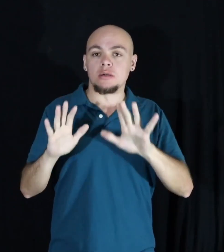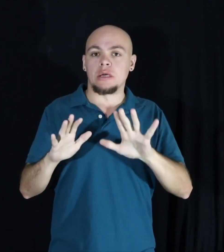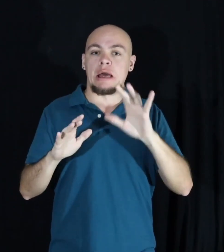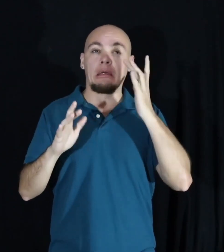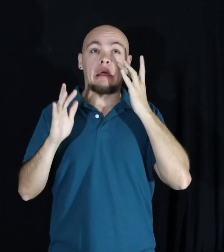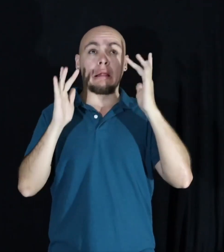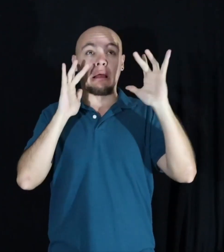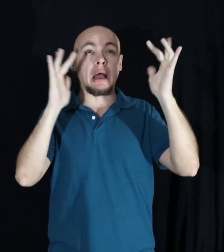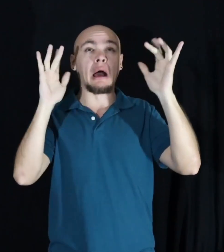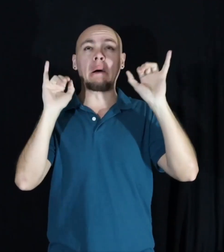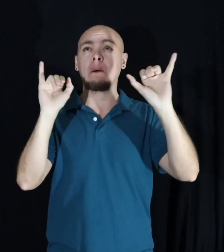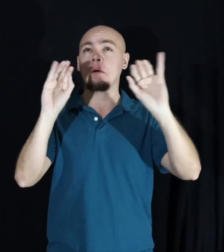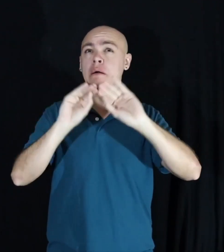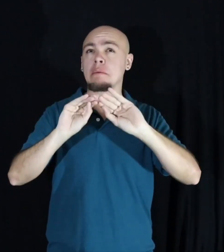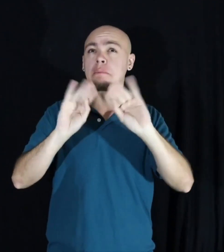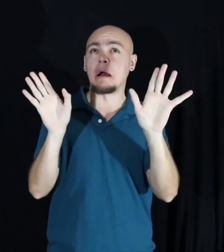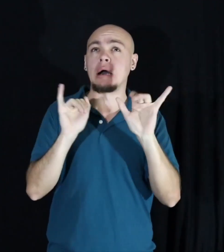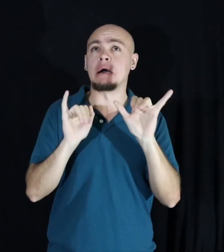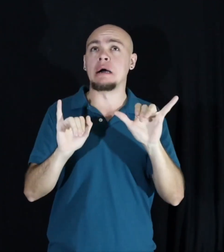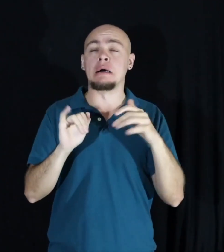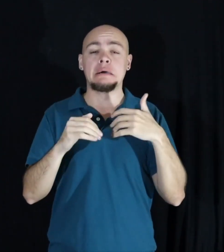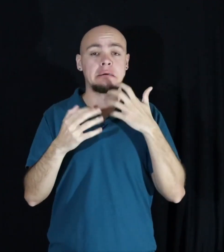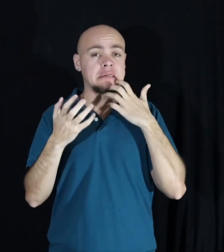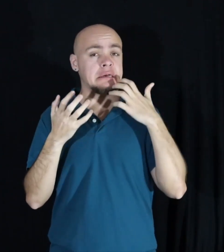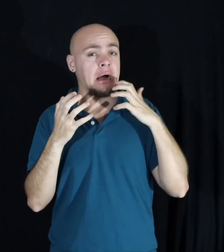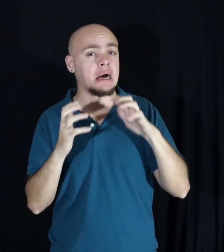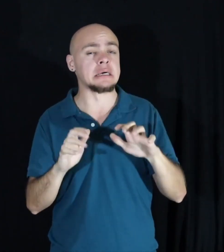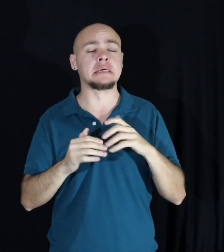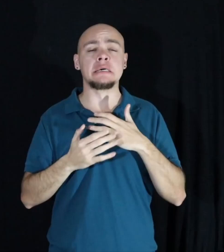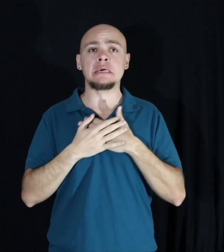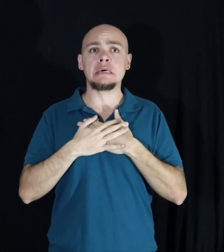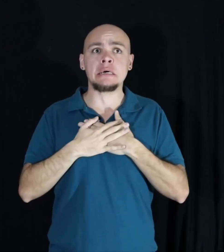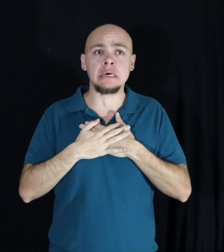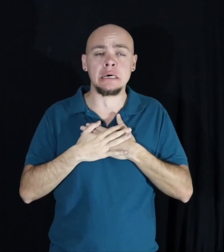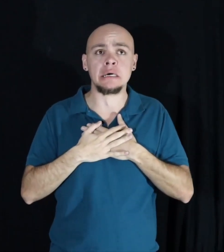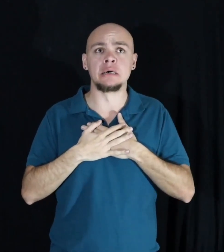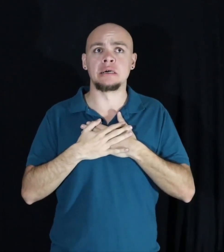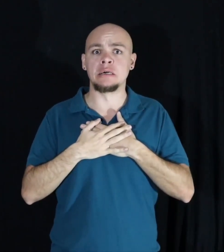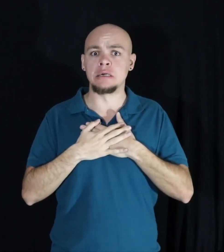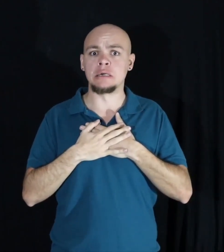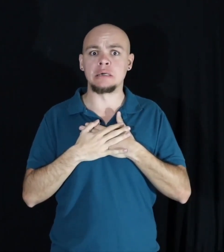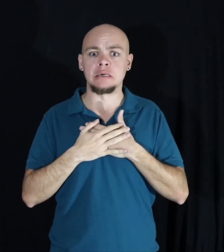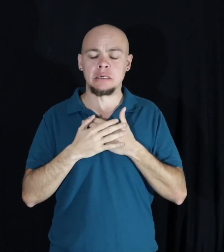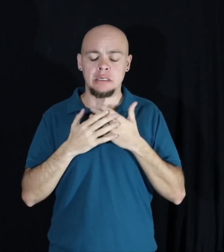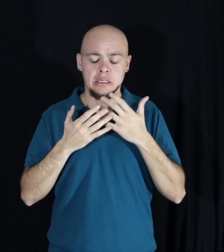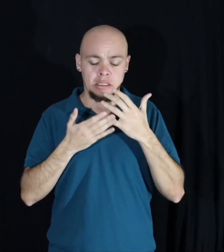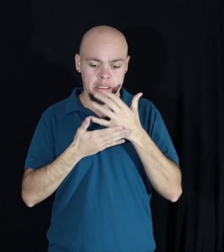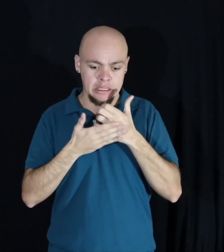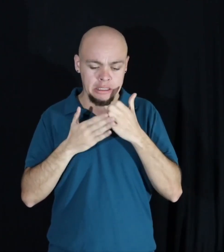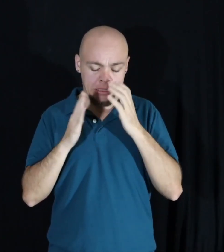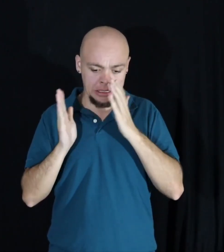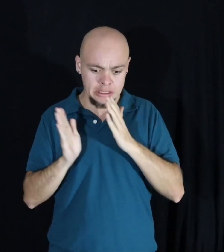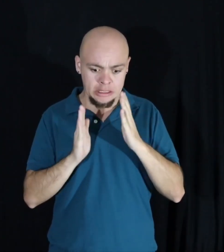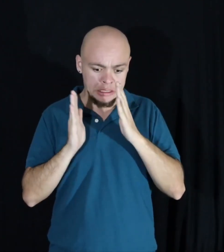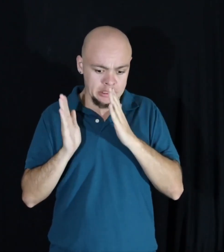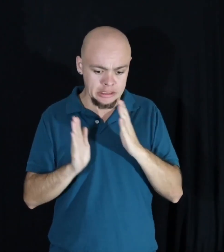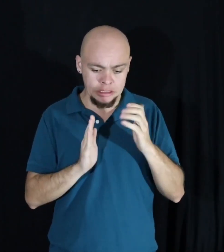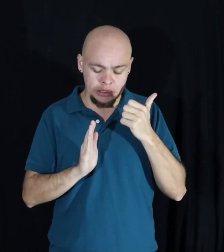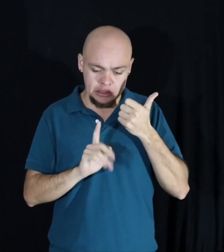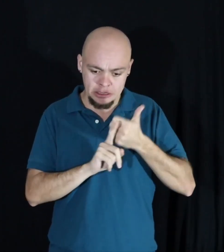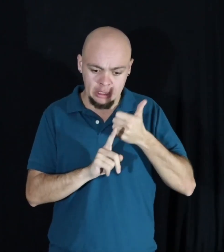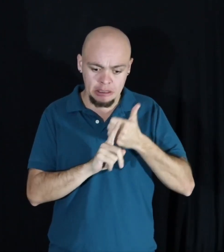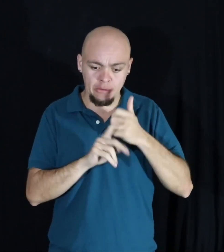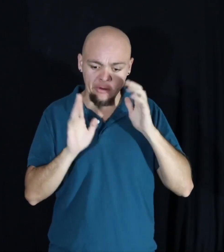bright. It's hot. Get it together, girl. I remember